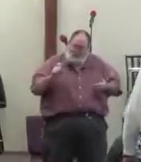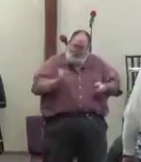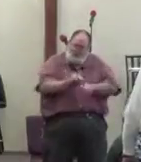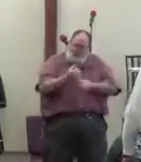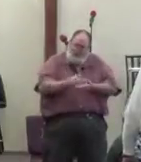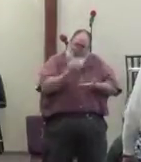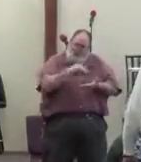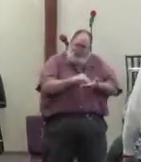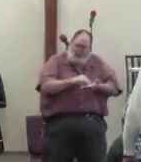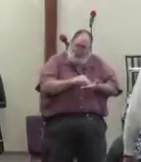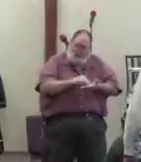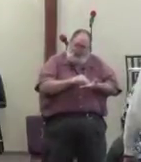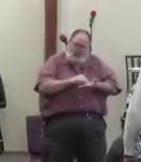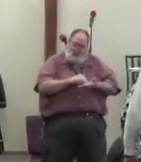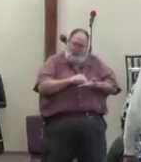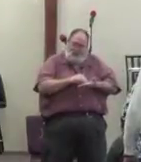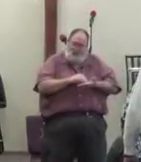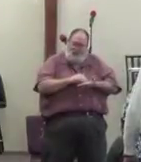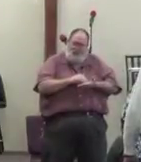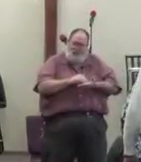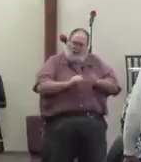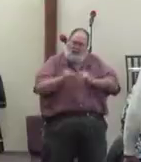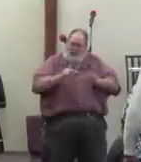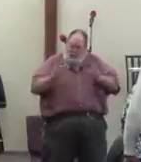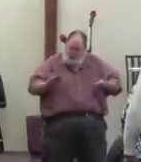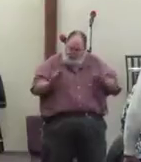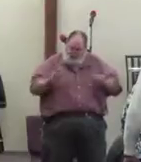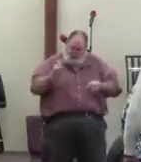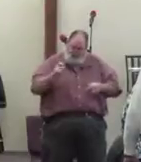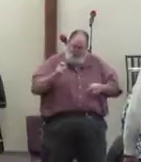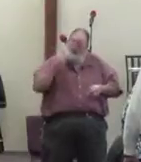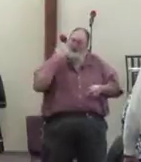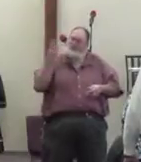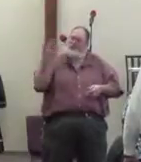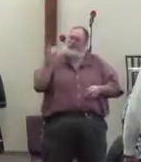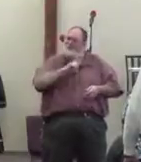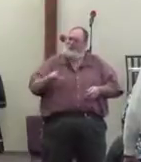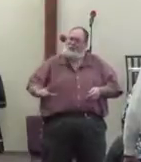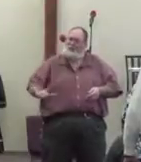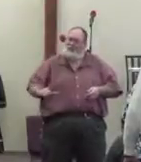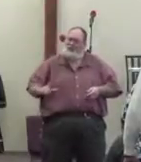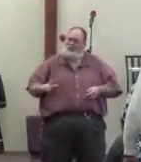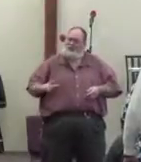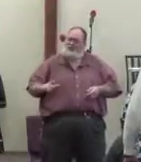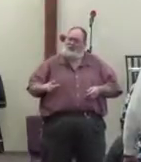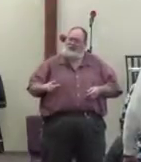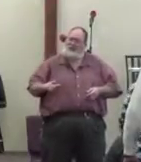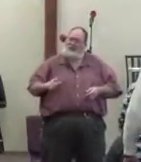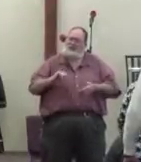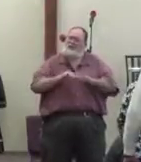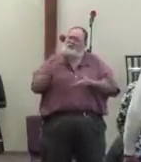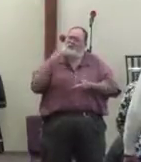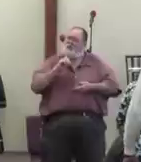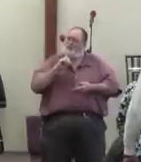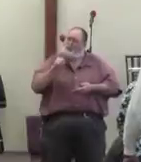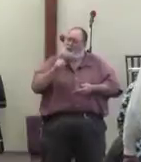restored, renewed. There are people in here that need to see you, Lord. If you're real, they just need to